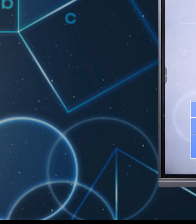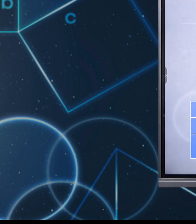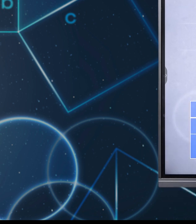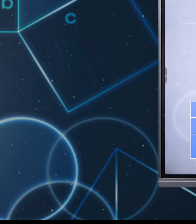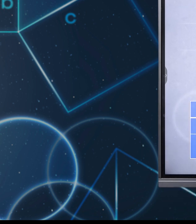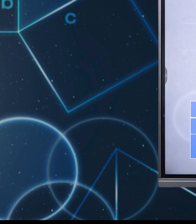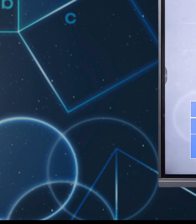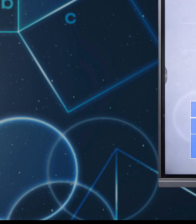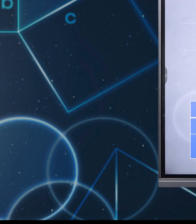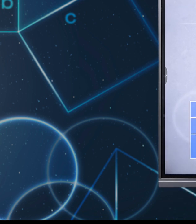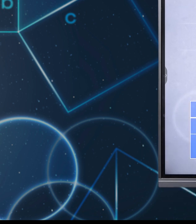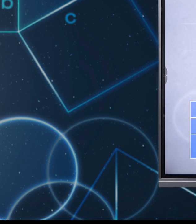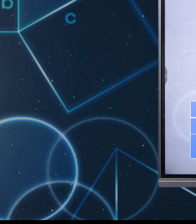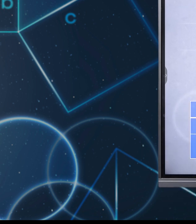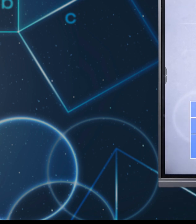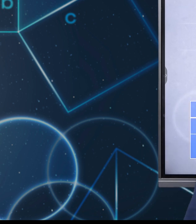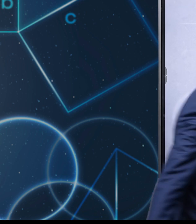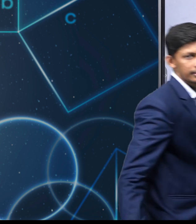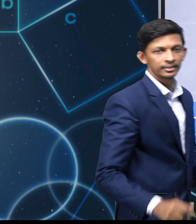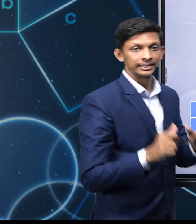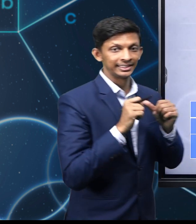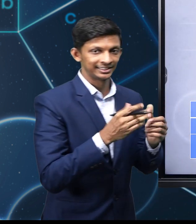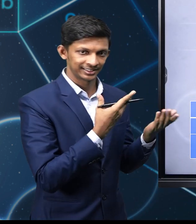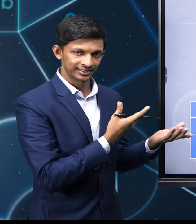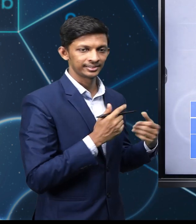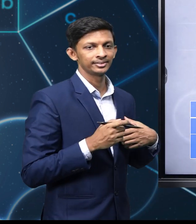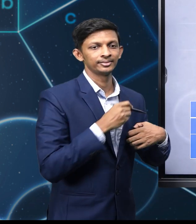and Y values written in the fraction form X by Y.